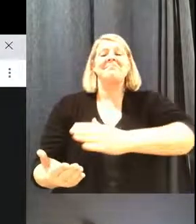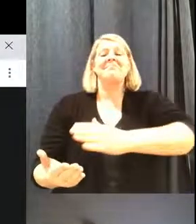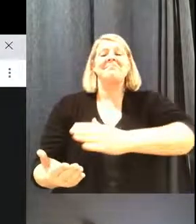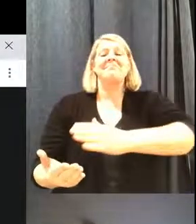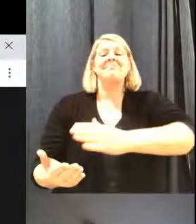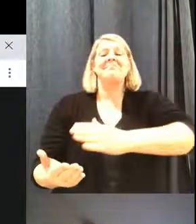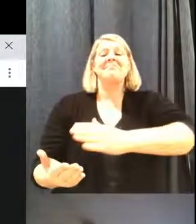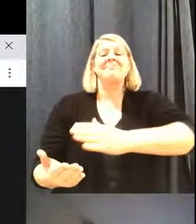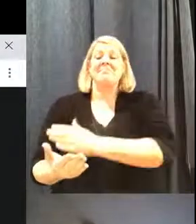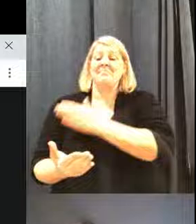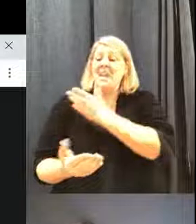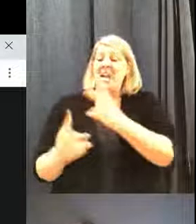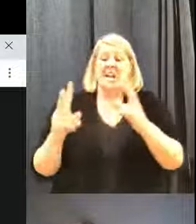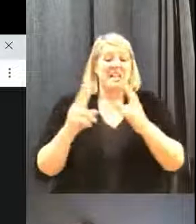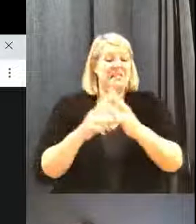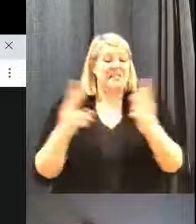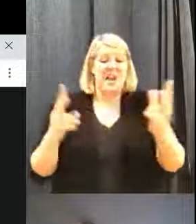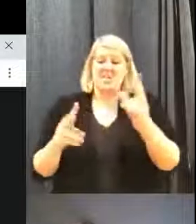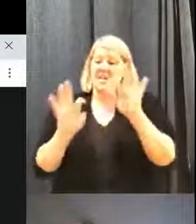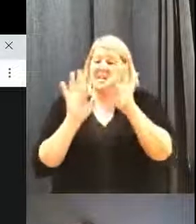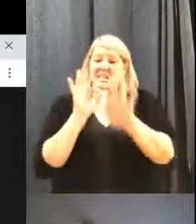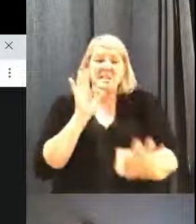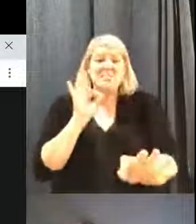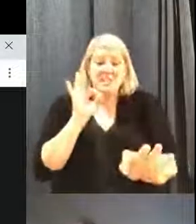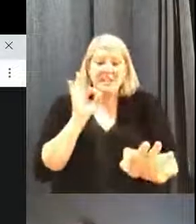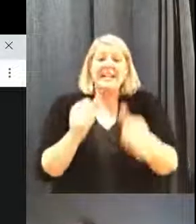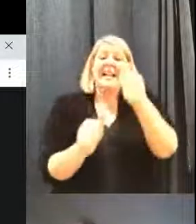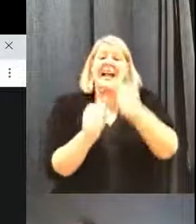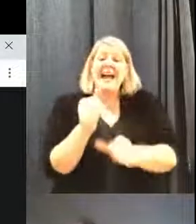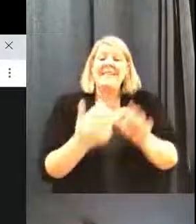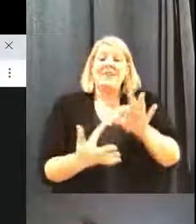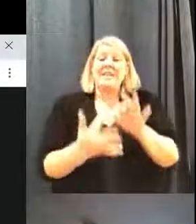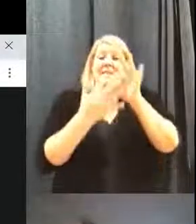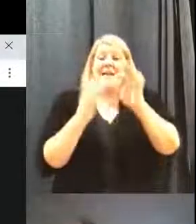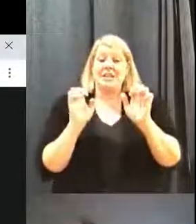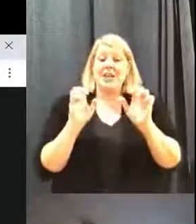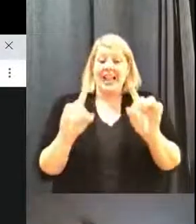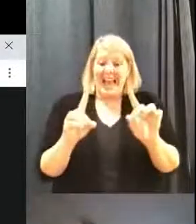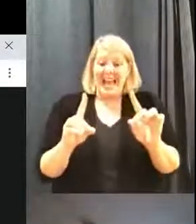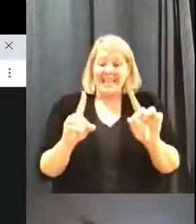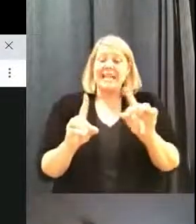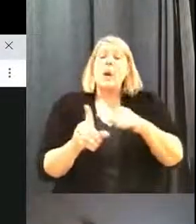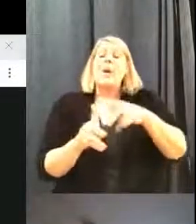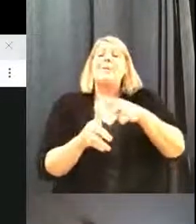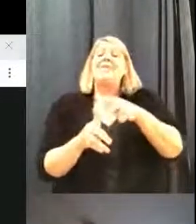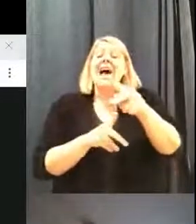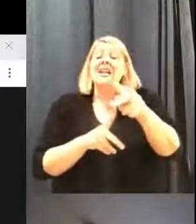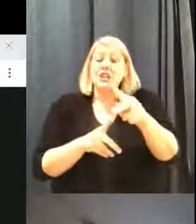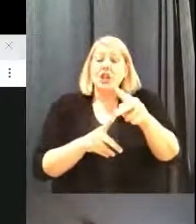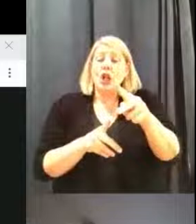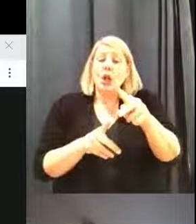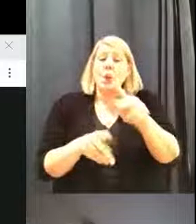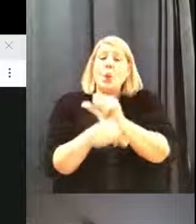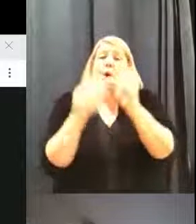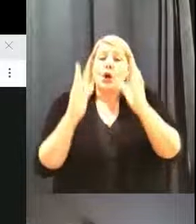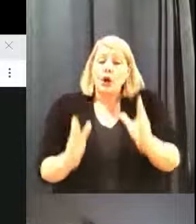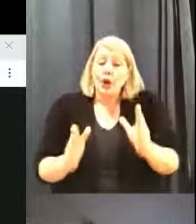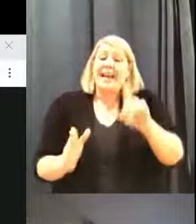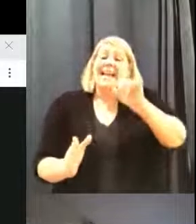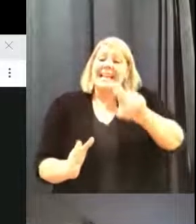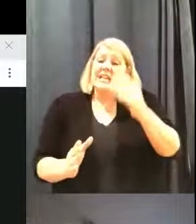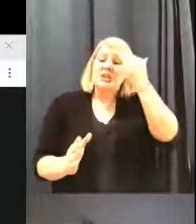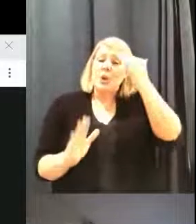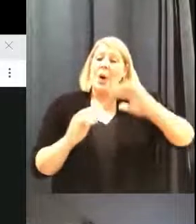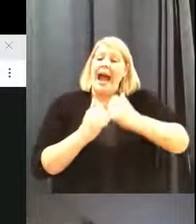It's pretty straightforward. Every special education professional has to know how to apply the legal requirements in every decision,